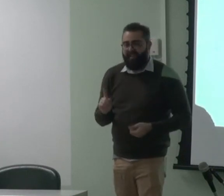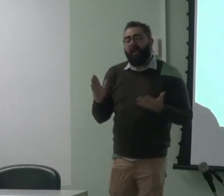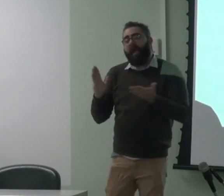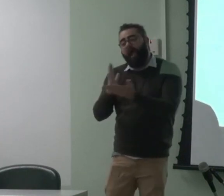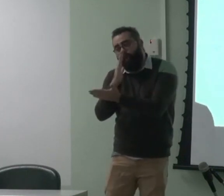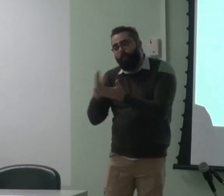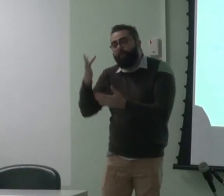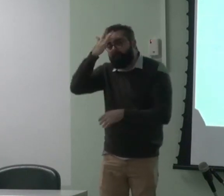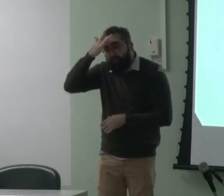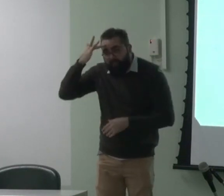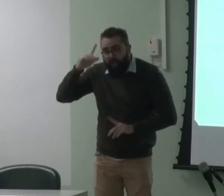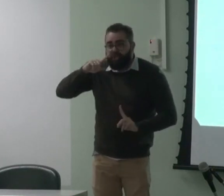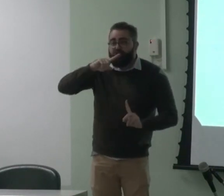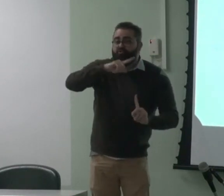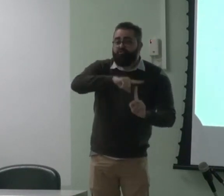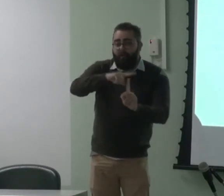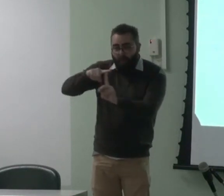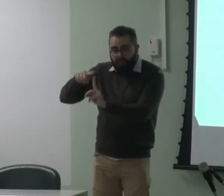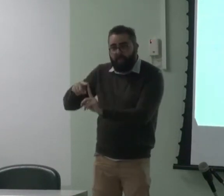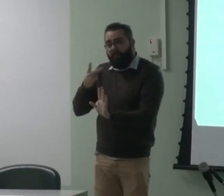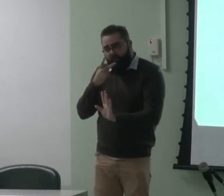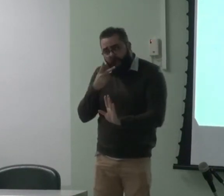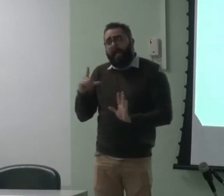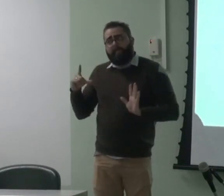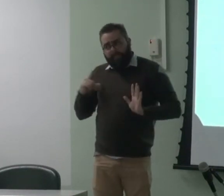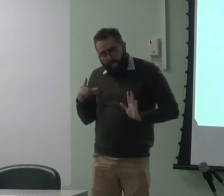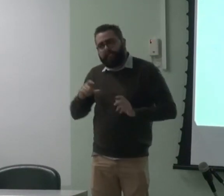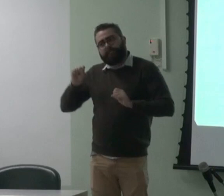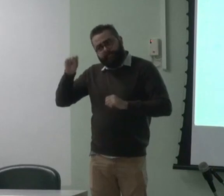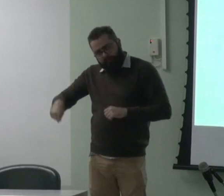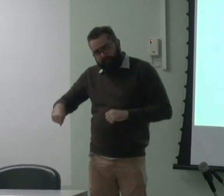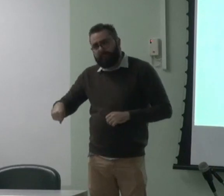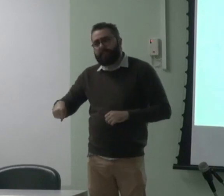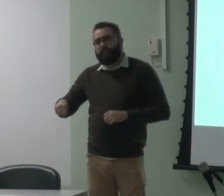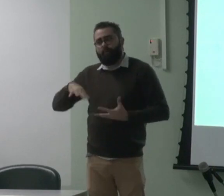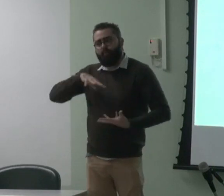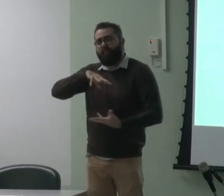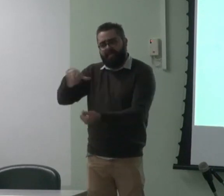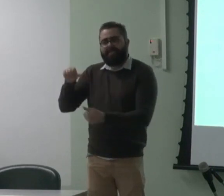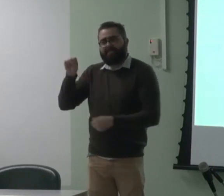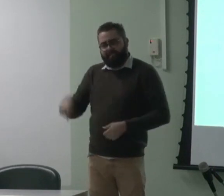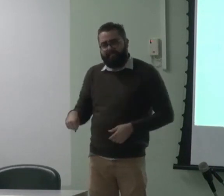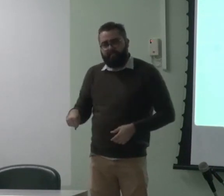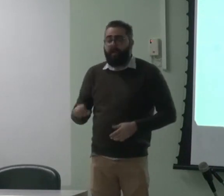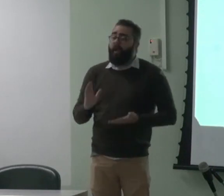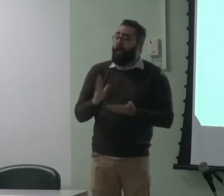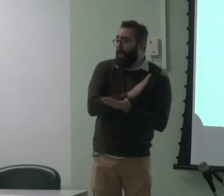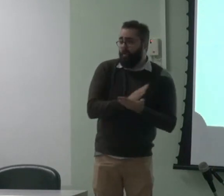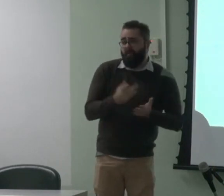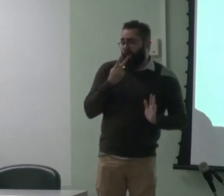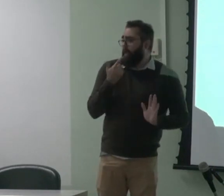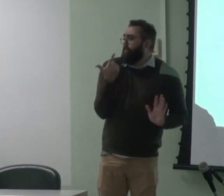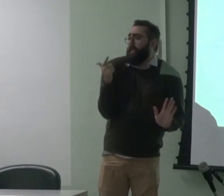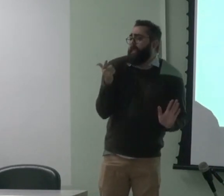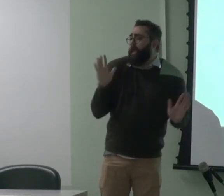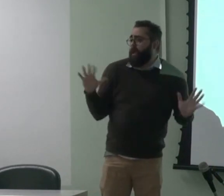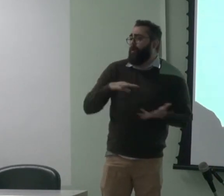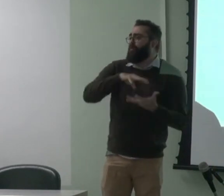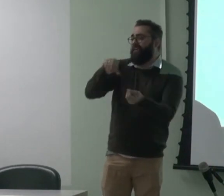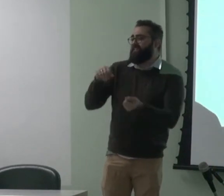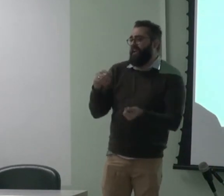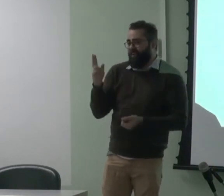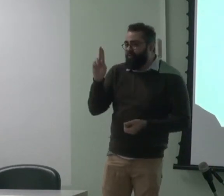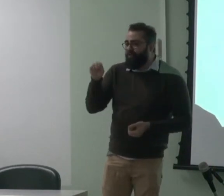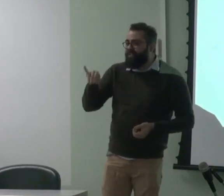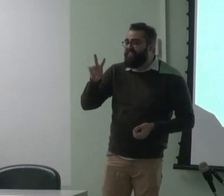actually disagree that they exist in the first place. So you maybe people would better want to talk